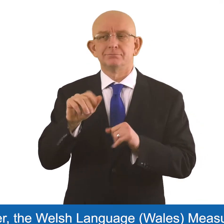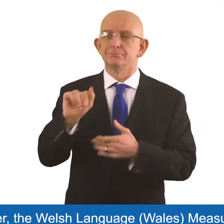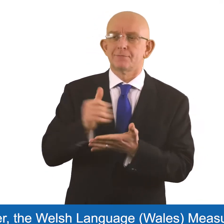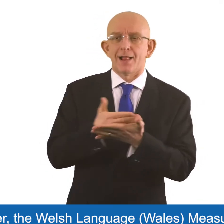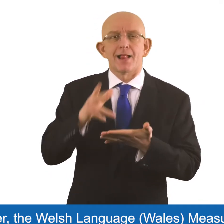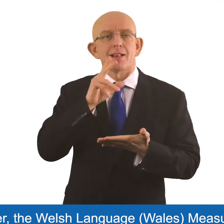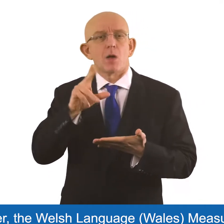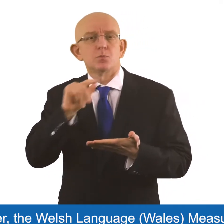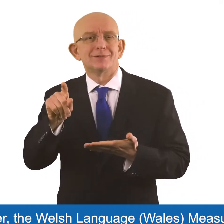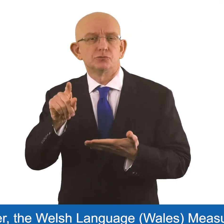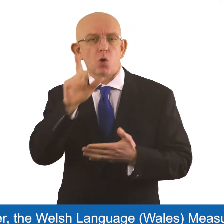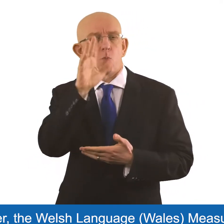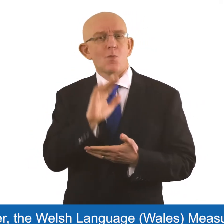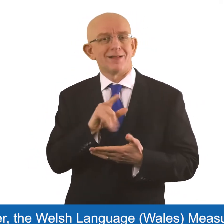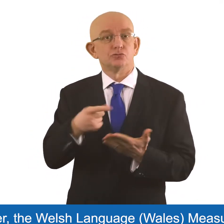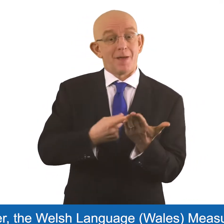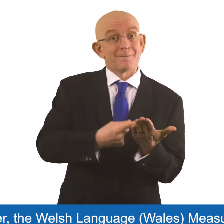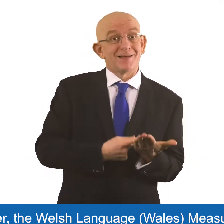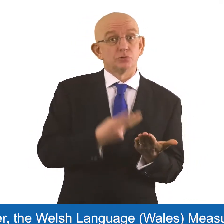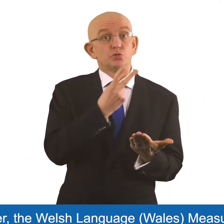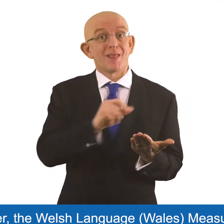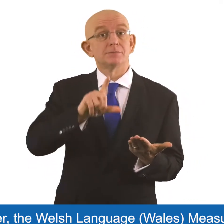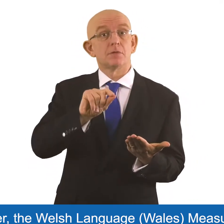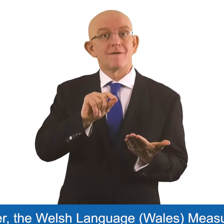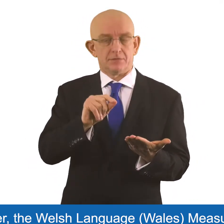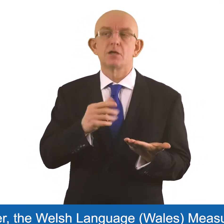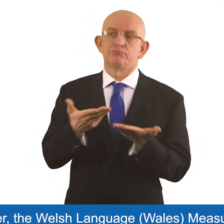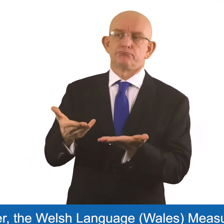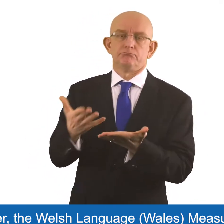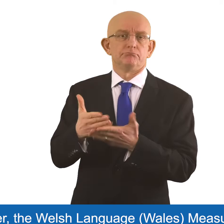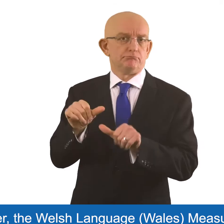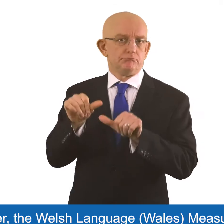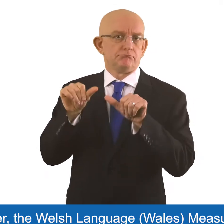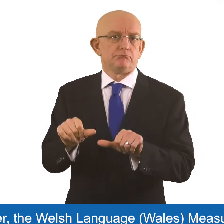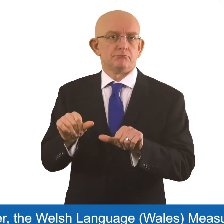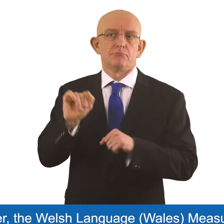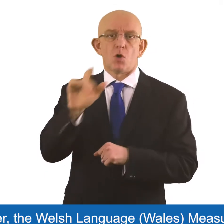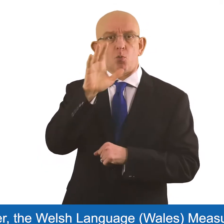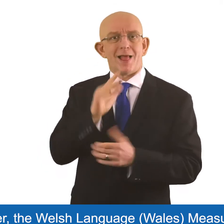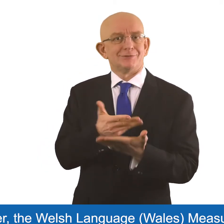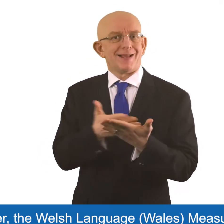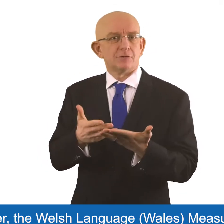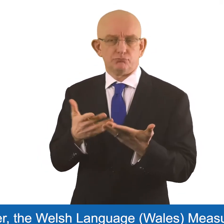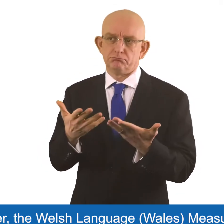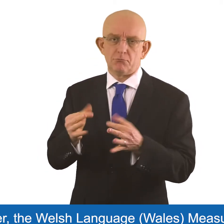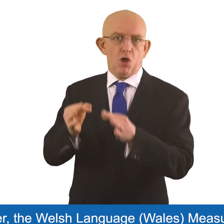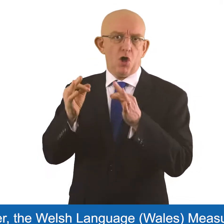brackets, Wales, close brackets) measure 2011 gives the Welsh language official status in